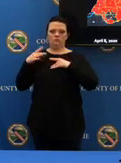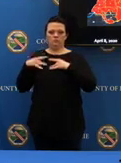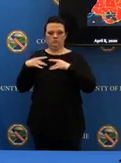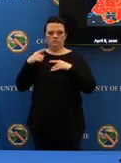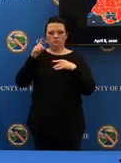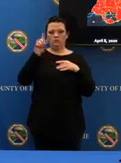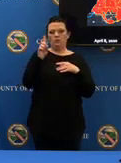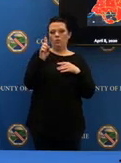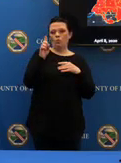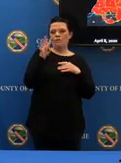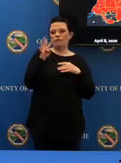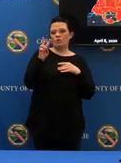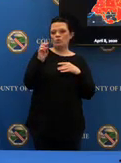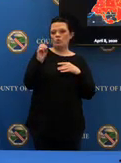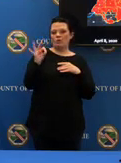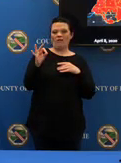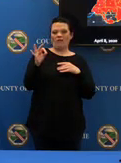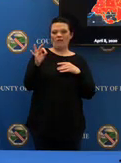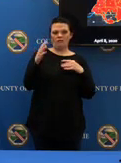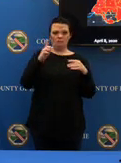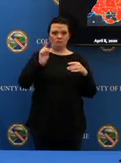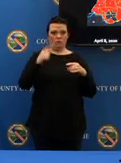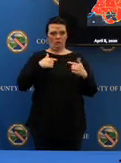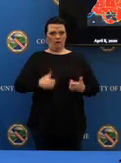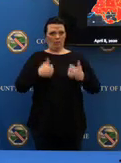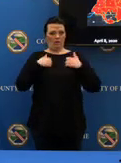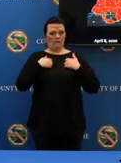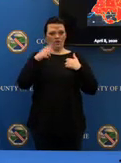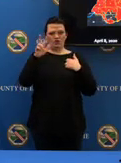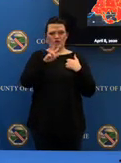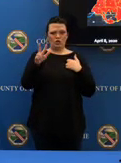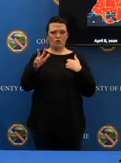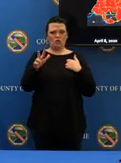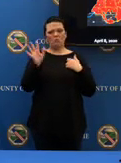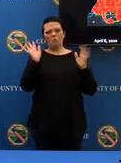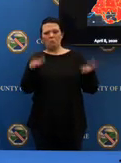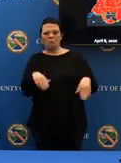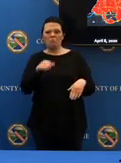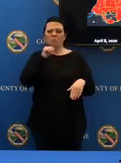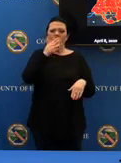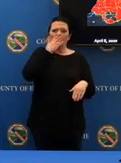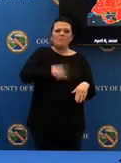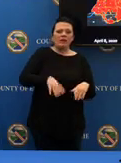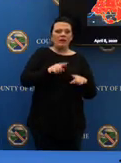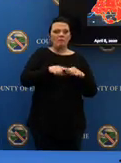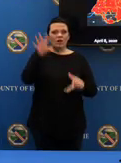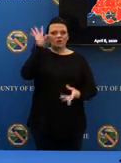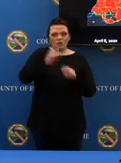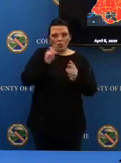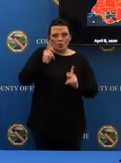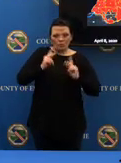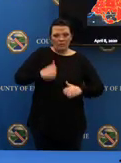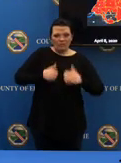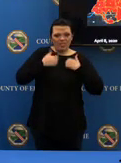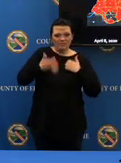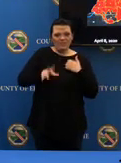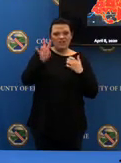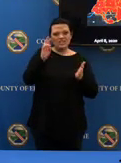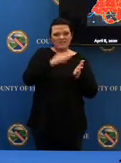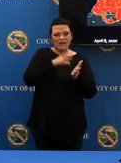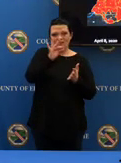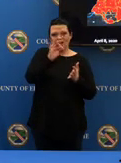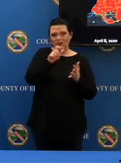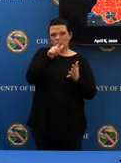33 cases. You look at that and say, wow, it's not that bad. But it only has 7,926 residents as of the